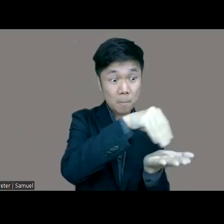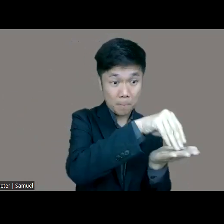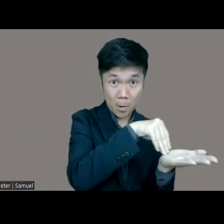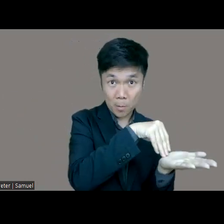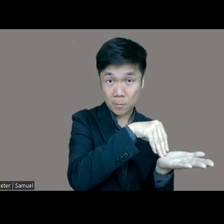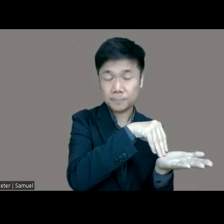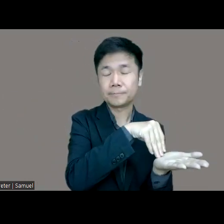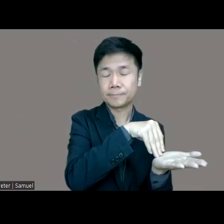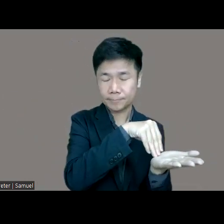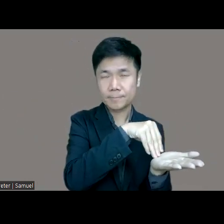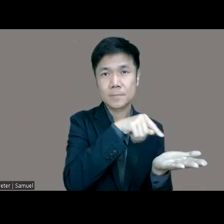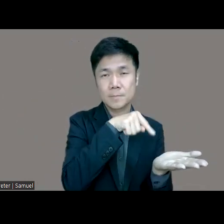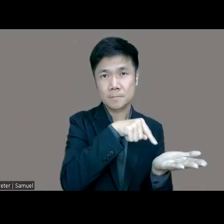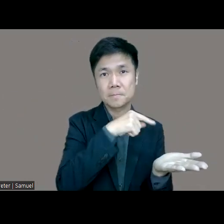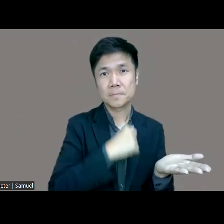have